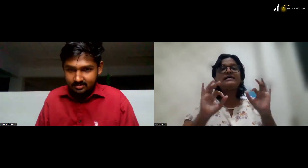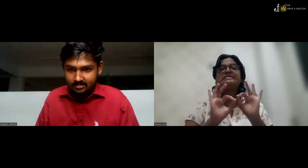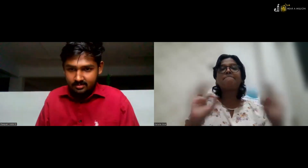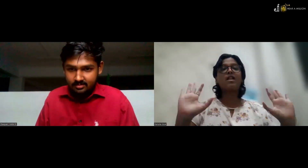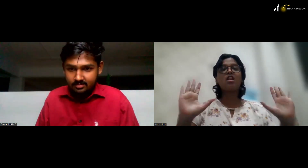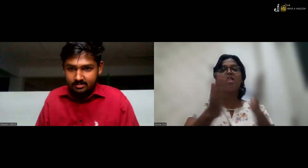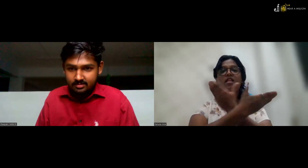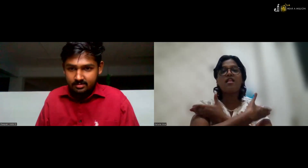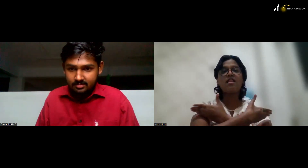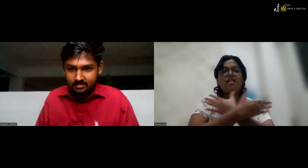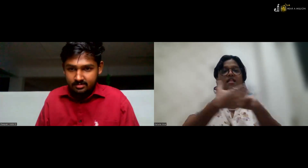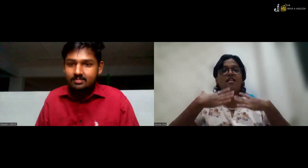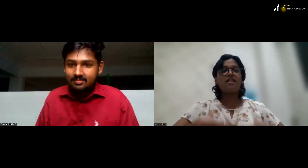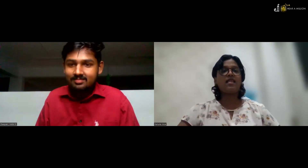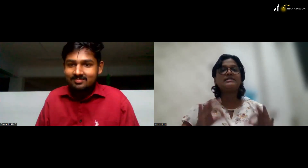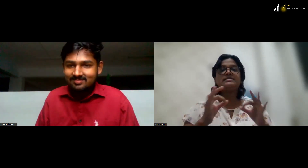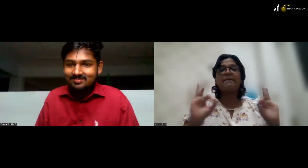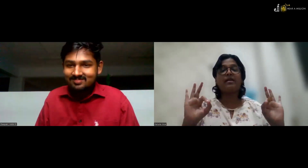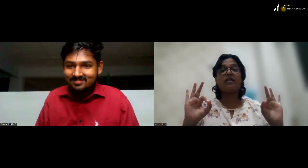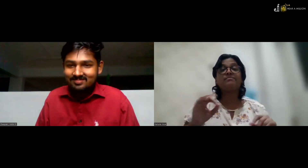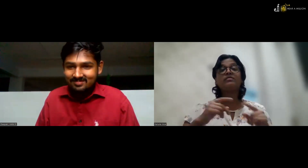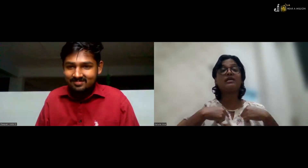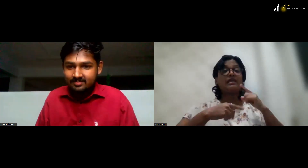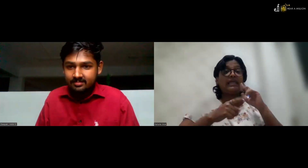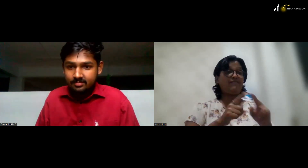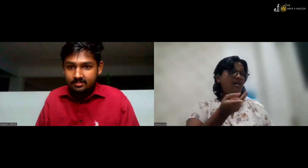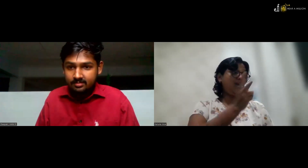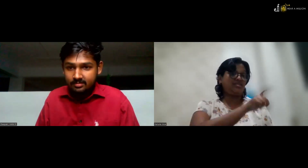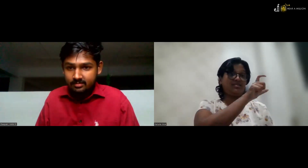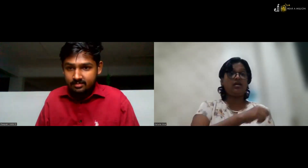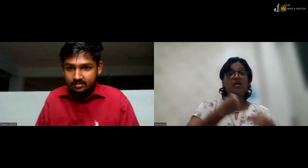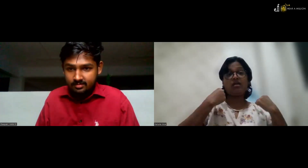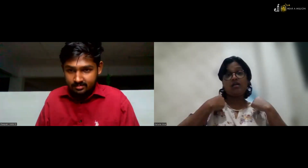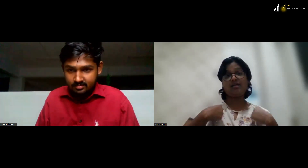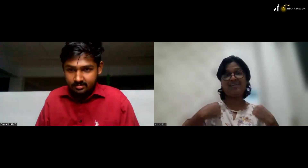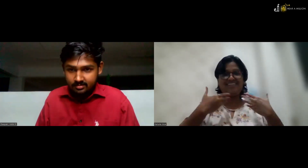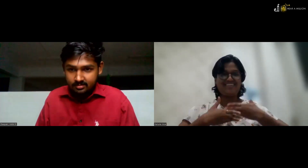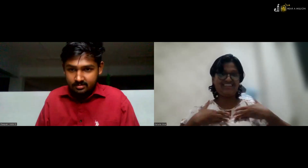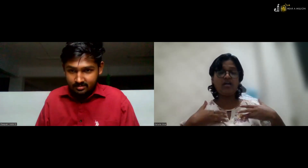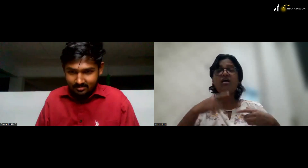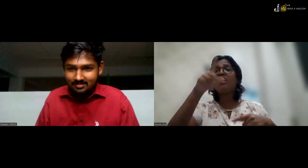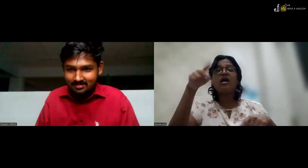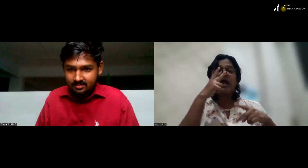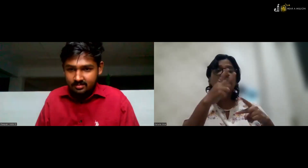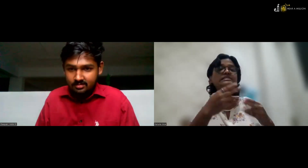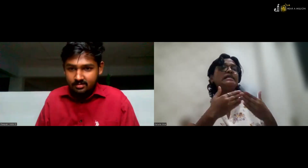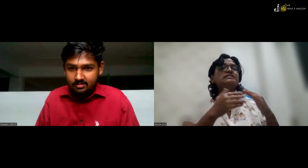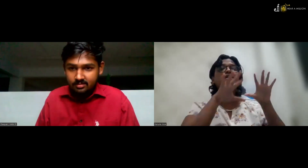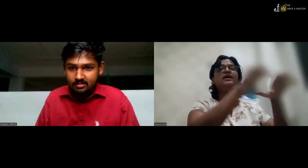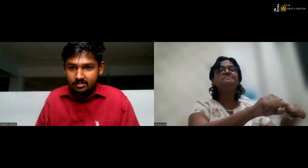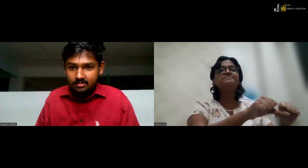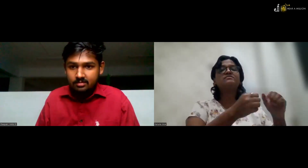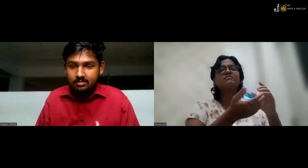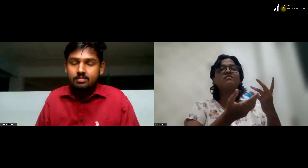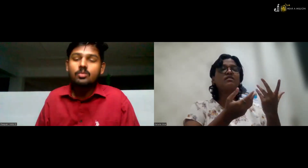am traveling, I have to wear simple clothes, t-shirts and all. If they are, I